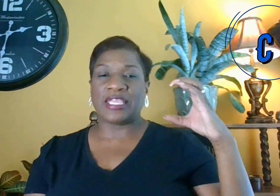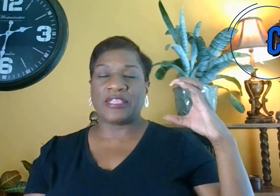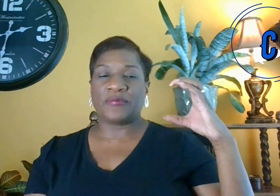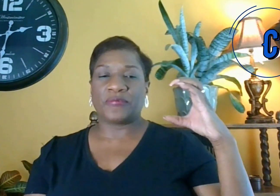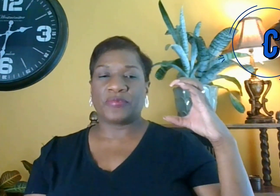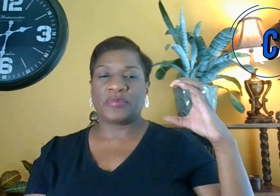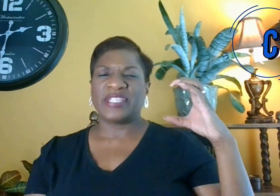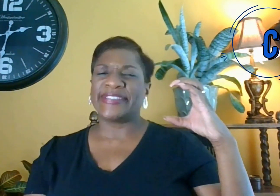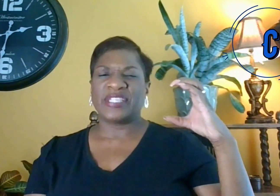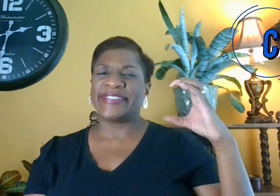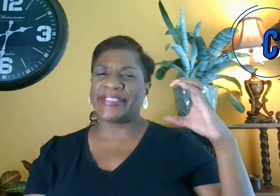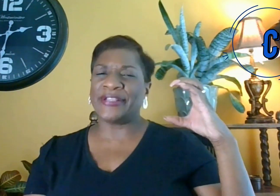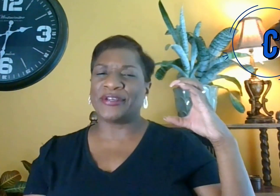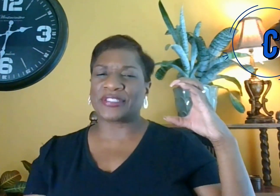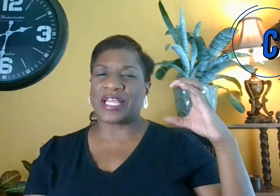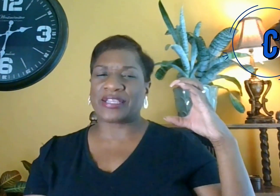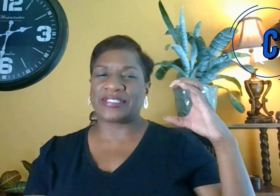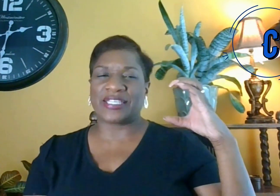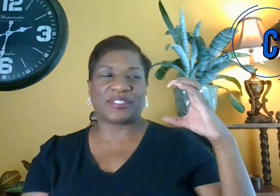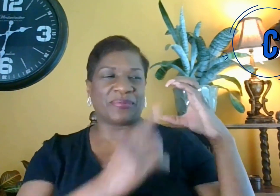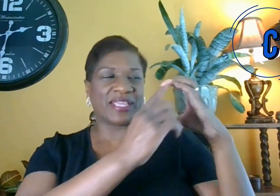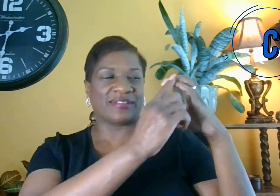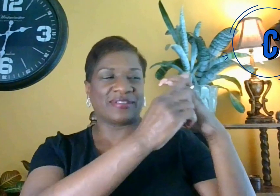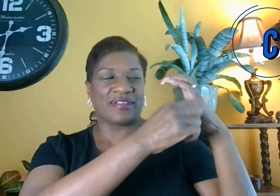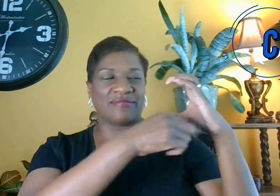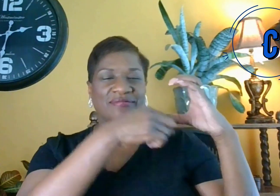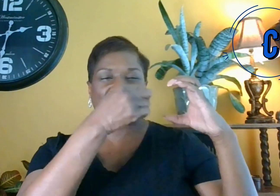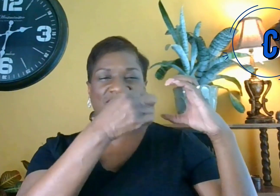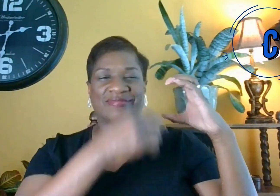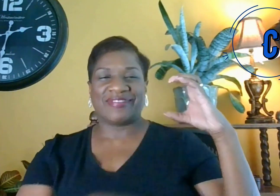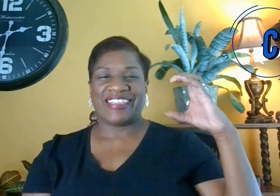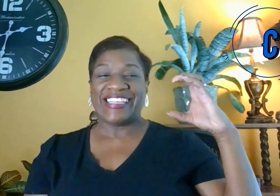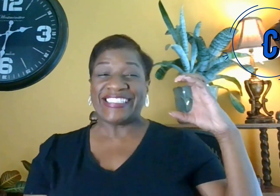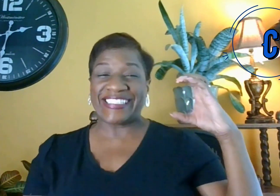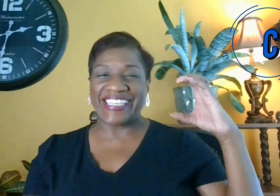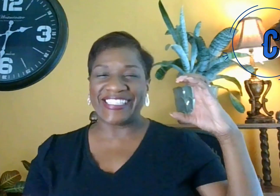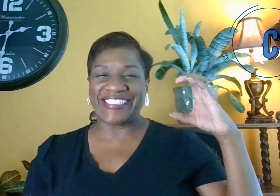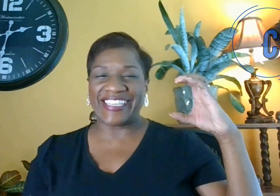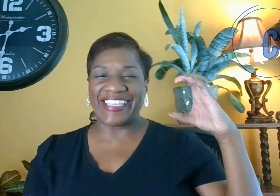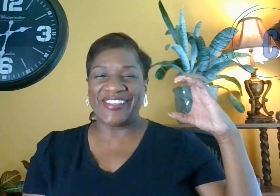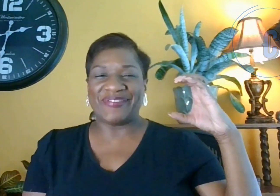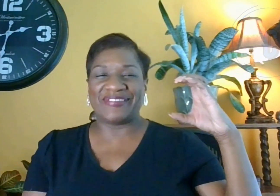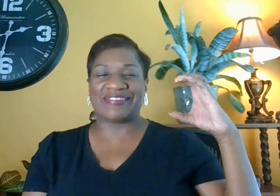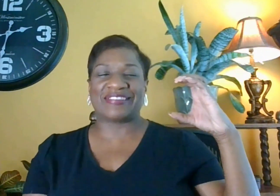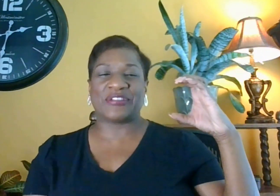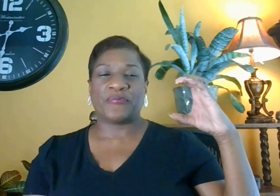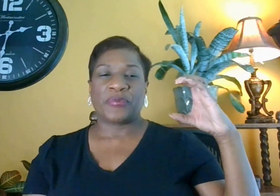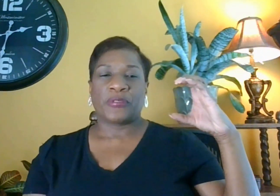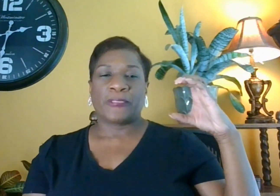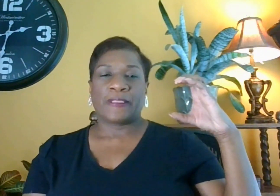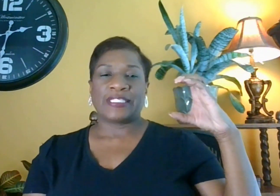C. C looks like a C to me. See? See the C?